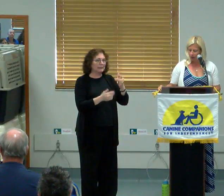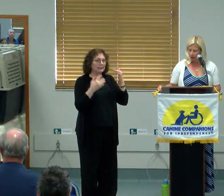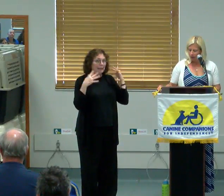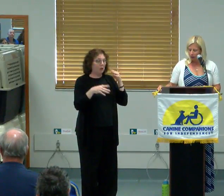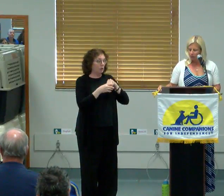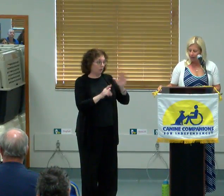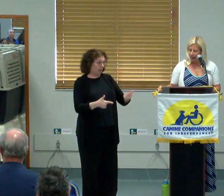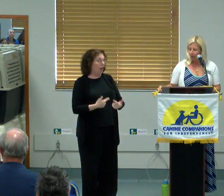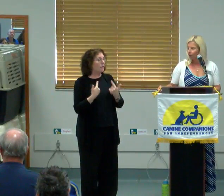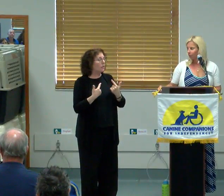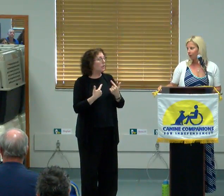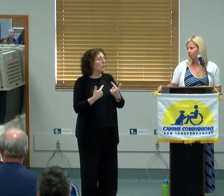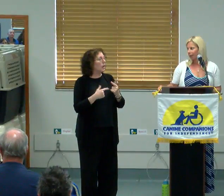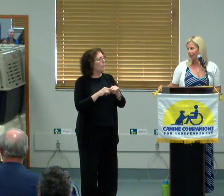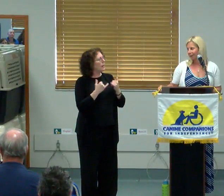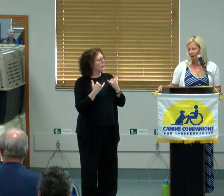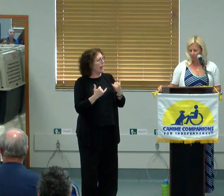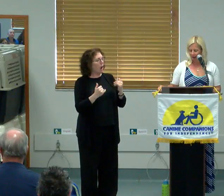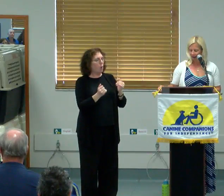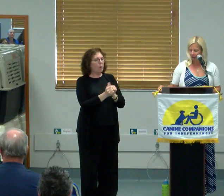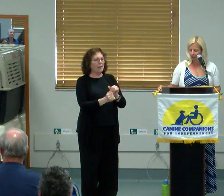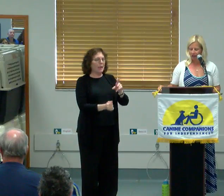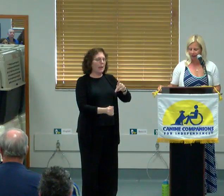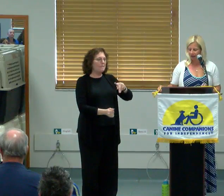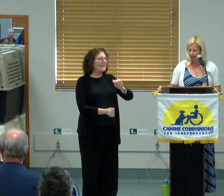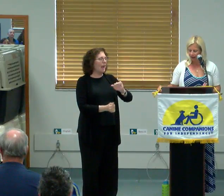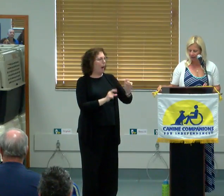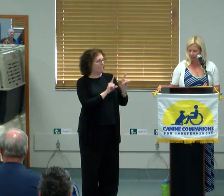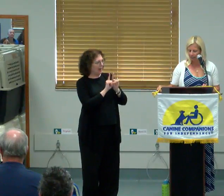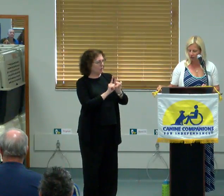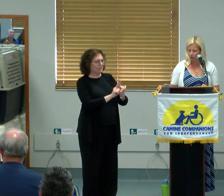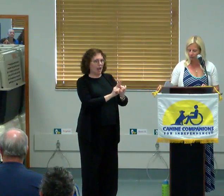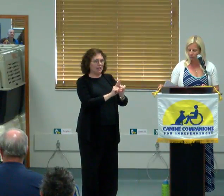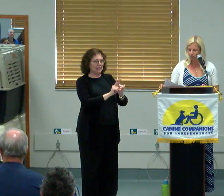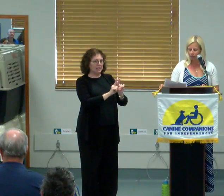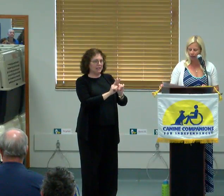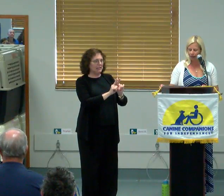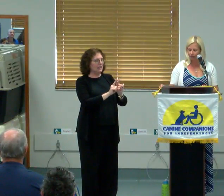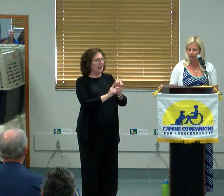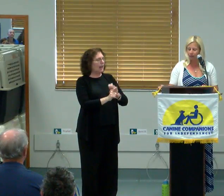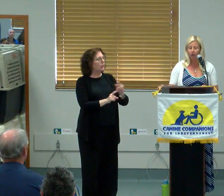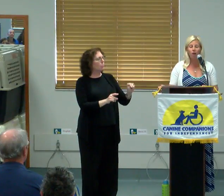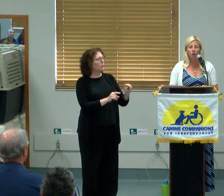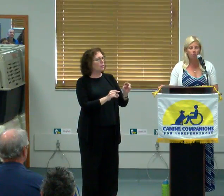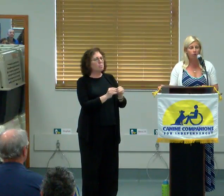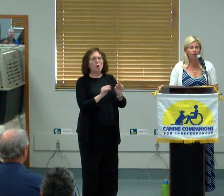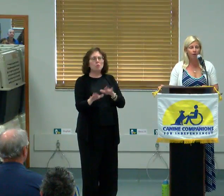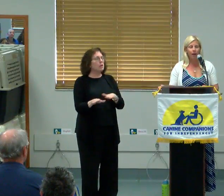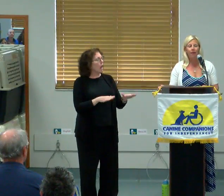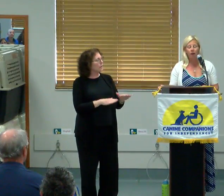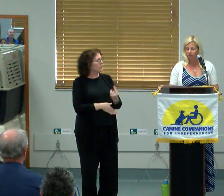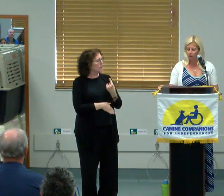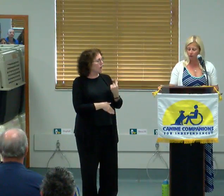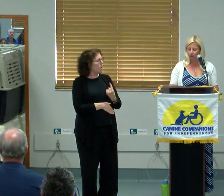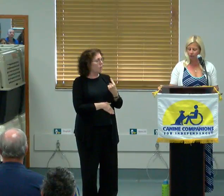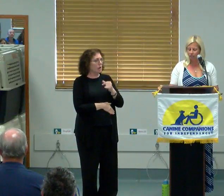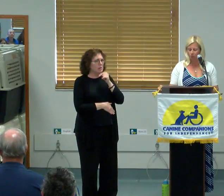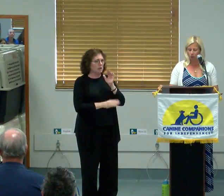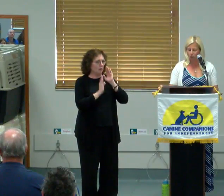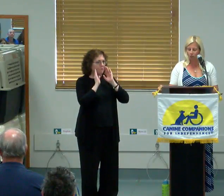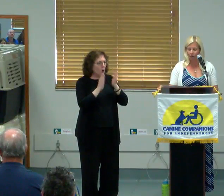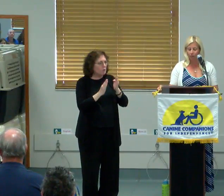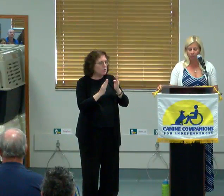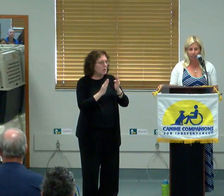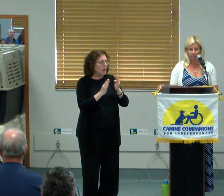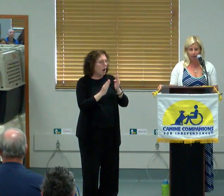life. But now, with PETA by her side, Ellen says she'll be more relaxed being alone and not so focused